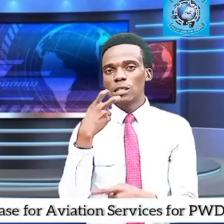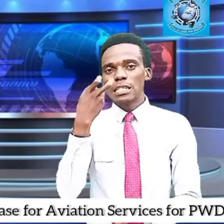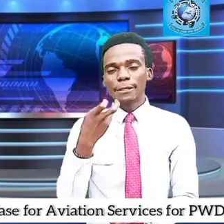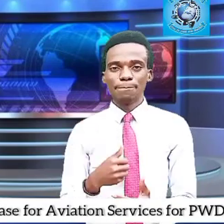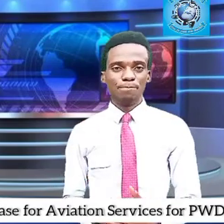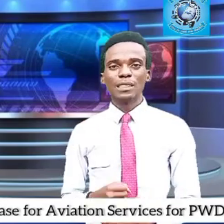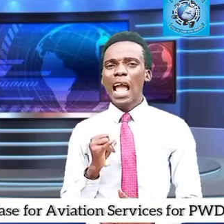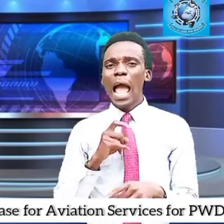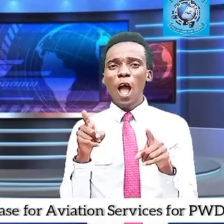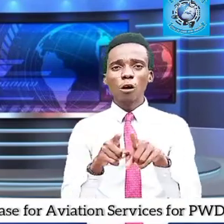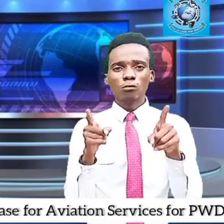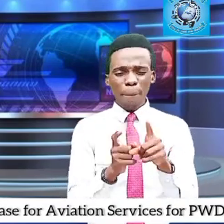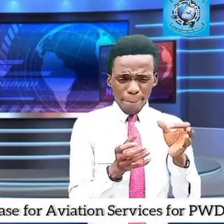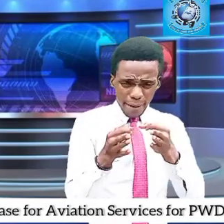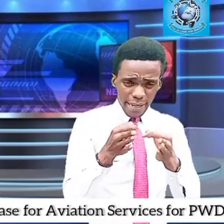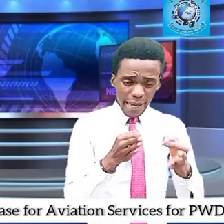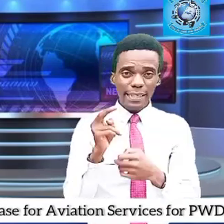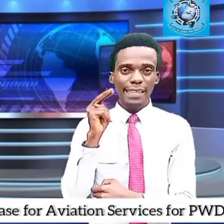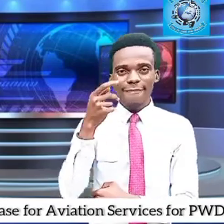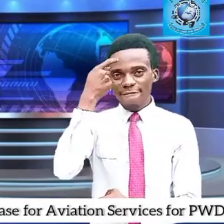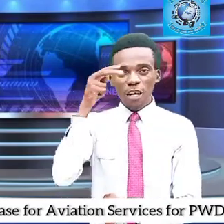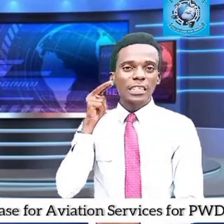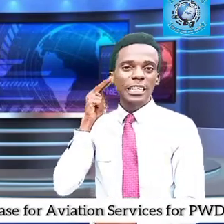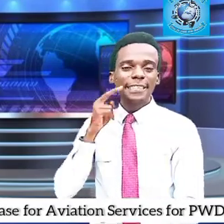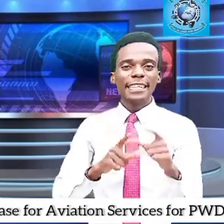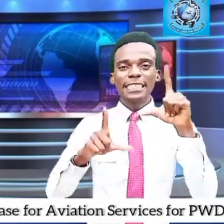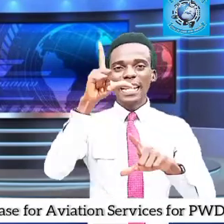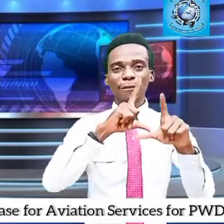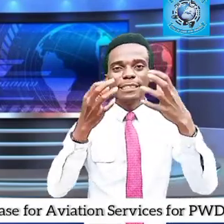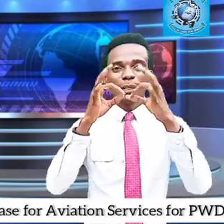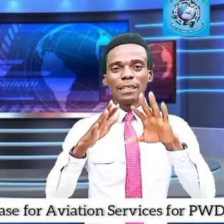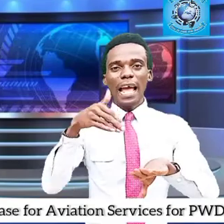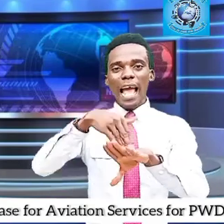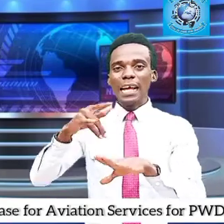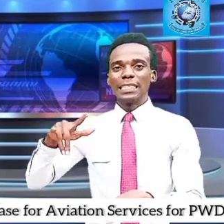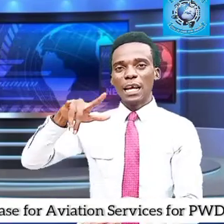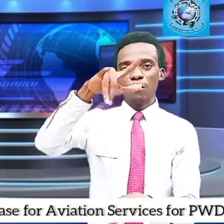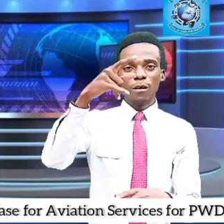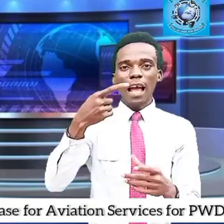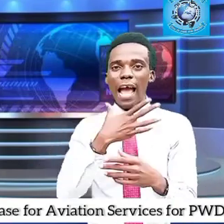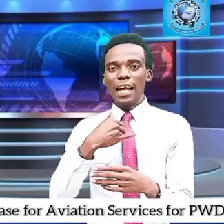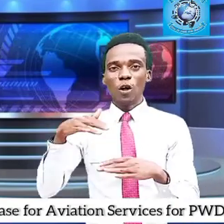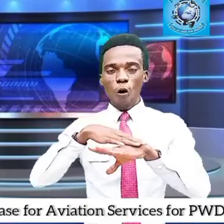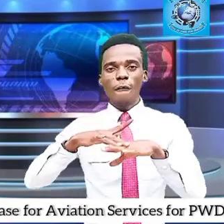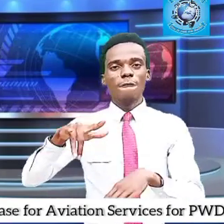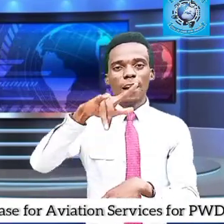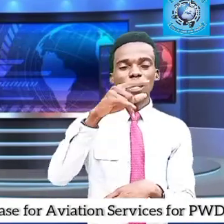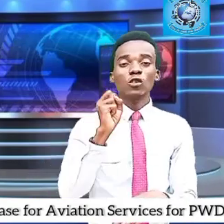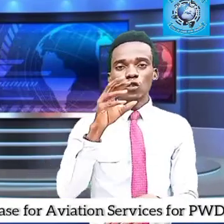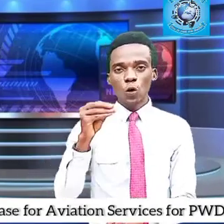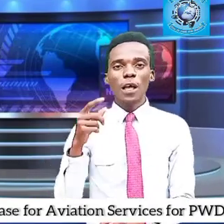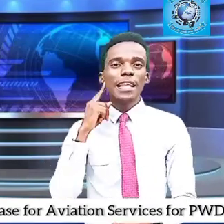I also emphasized the need for Nigerian Sign Language interpreters at the airport and on board. Therefore,